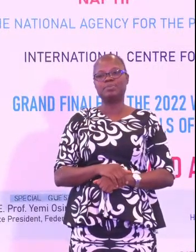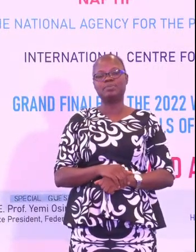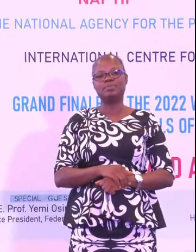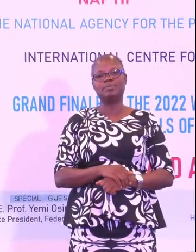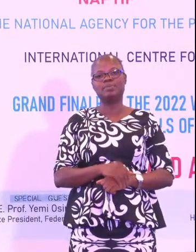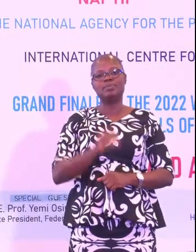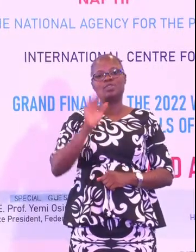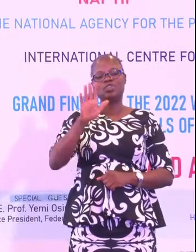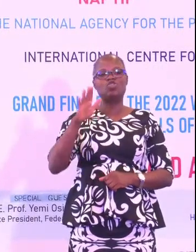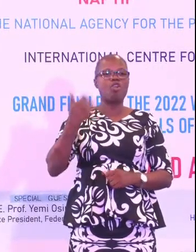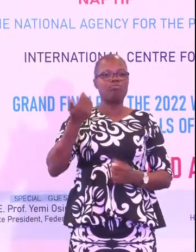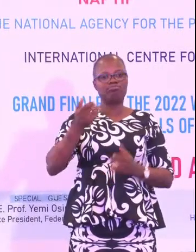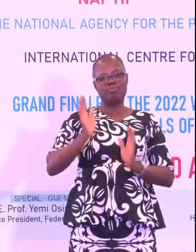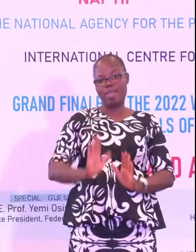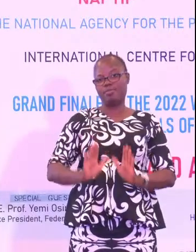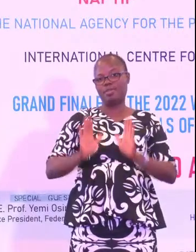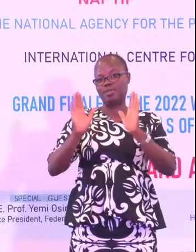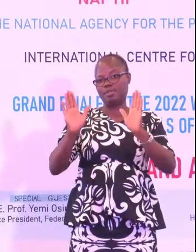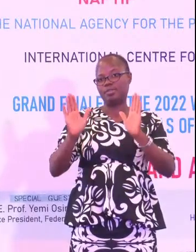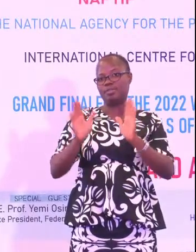Your Excellencies,